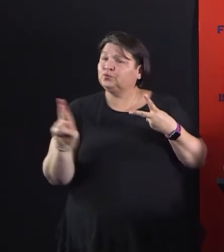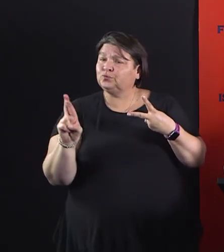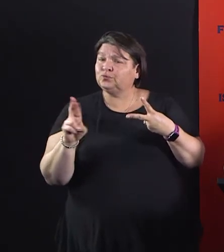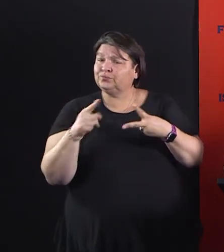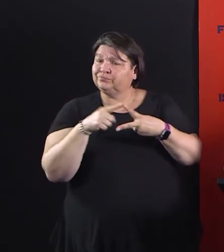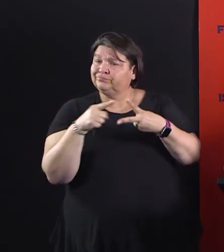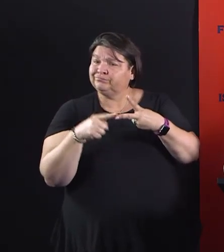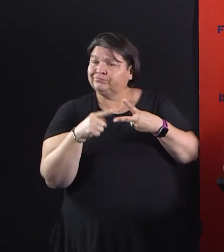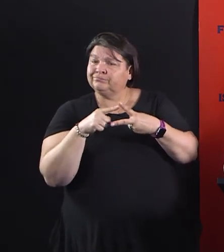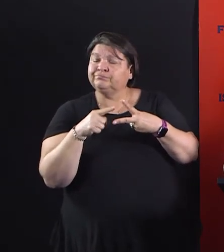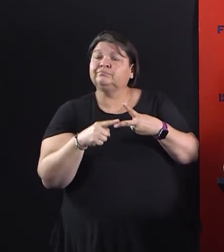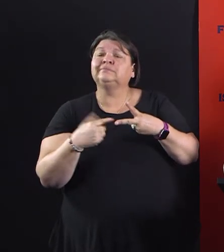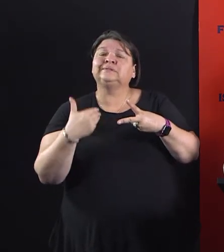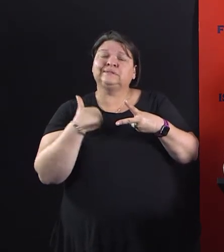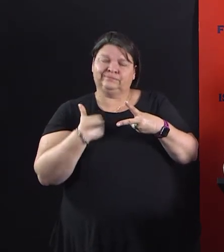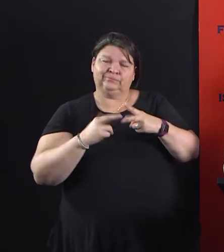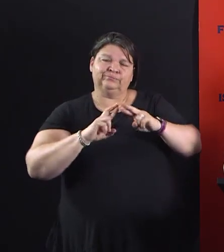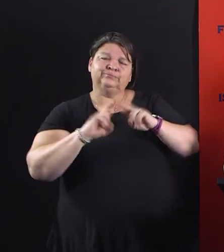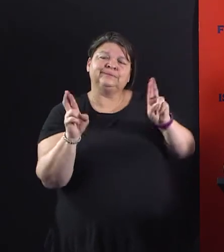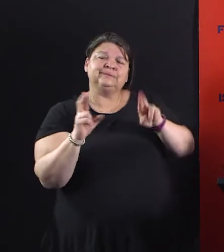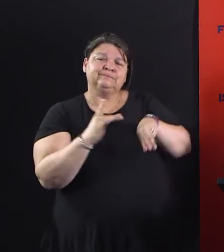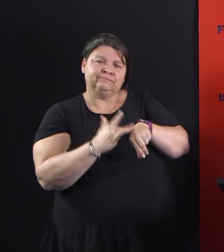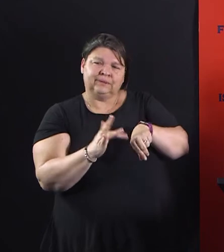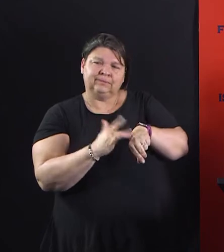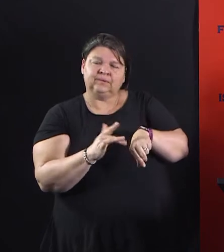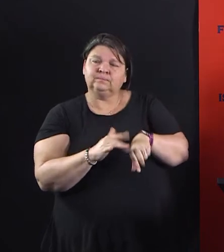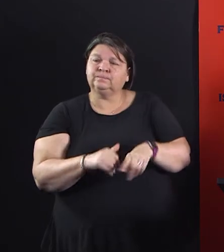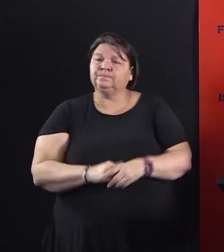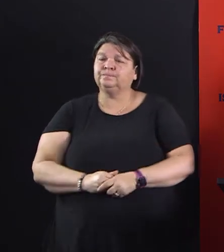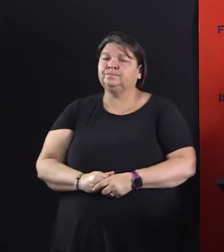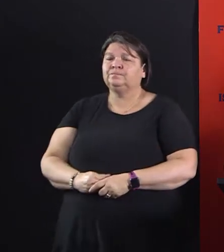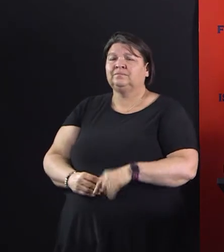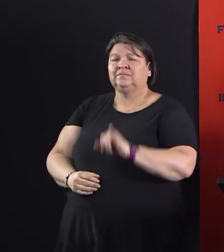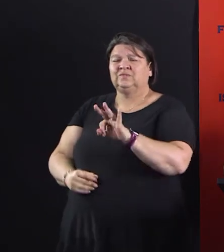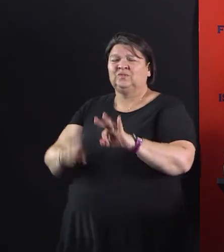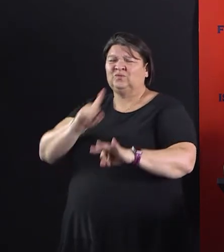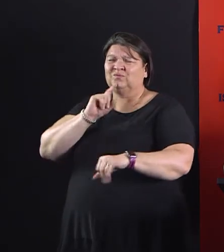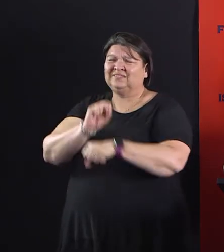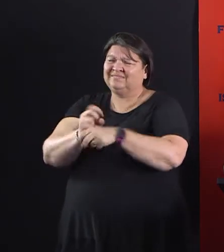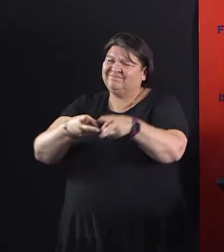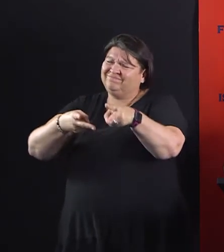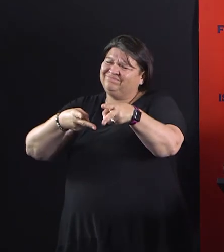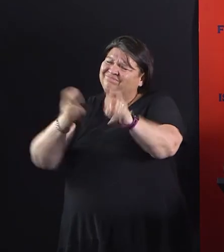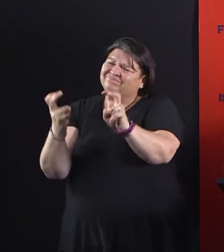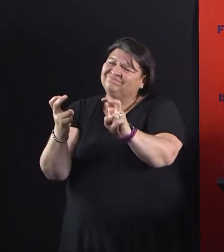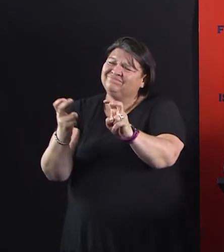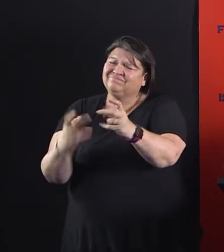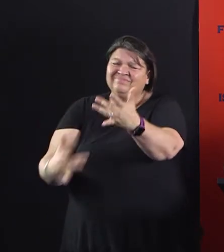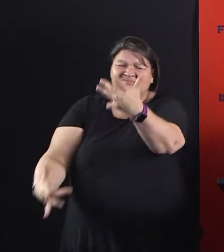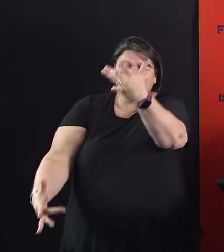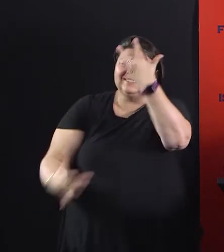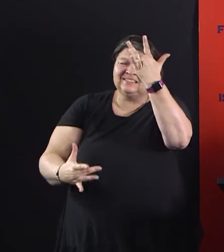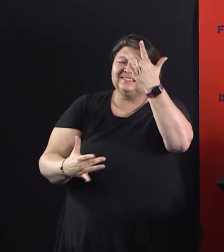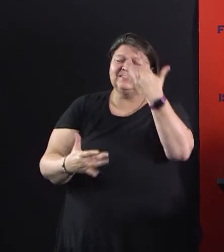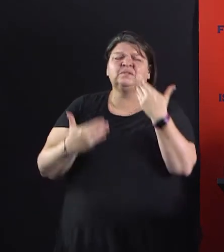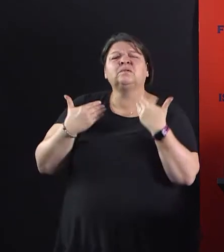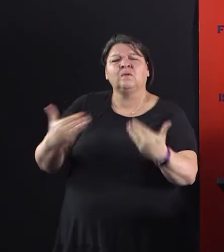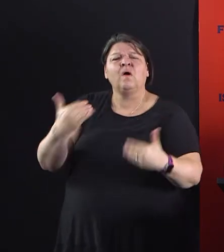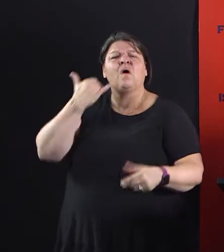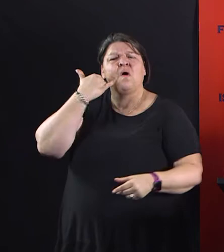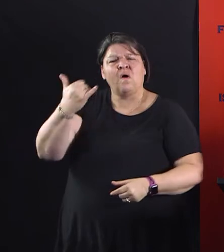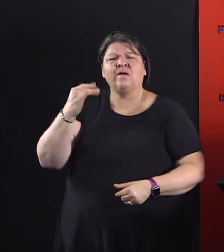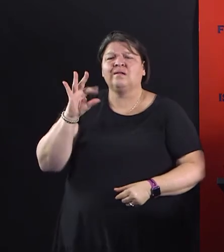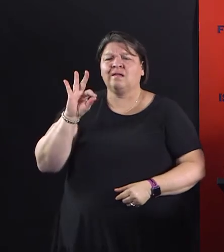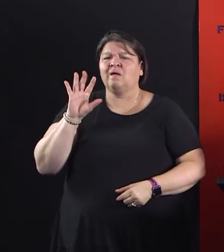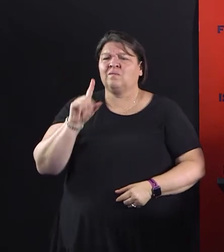If you are really feeling sick, you need to call 911 if you think you can't stand it. But don't make 911 your first